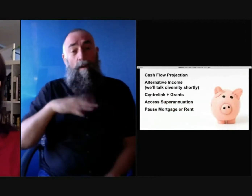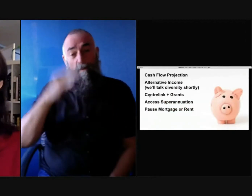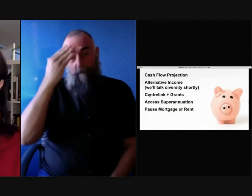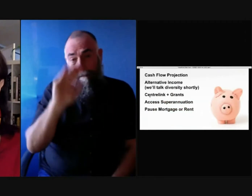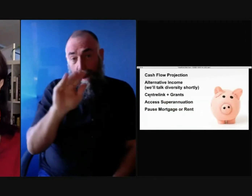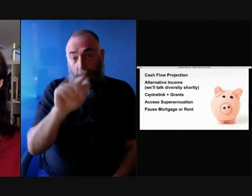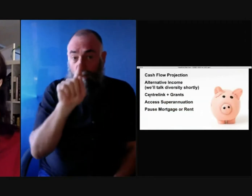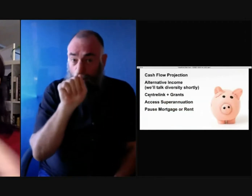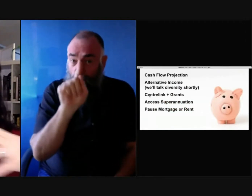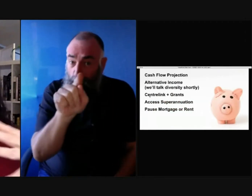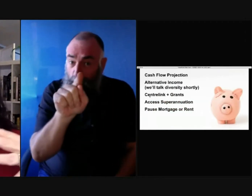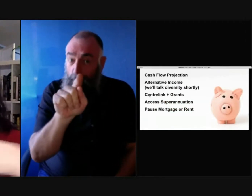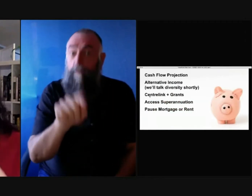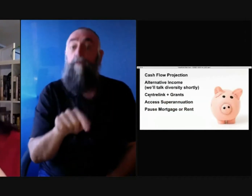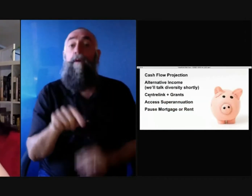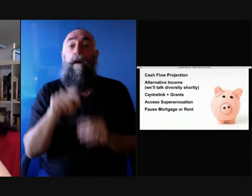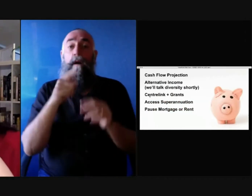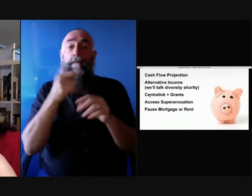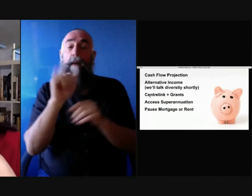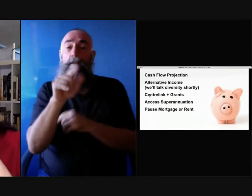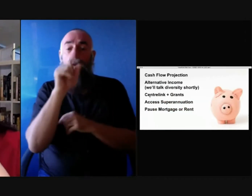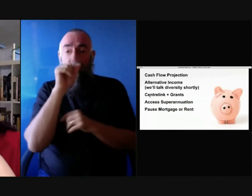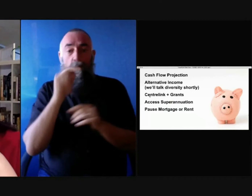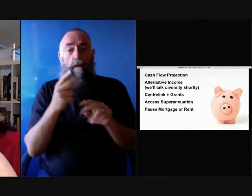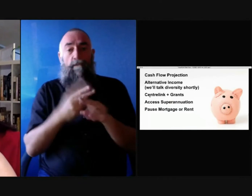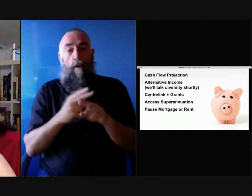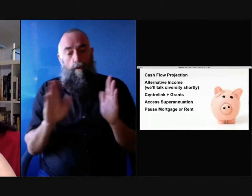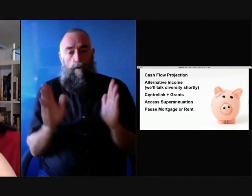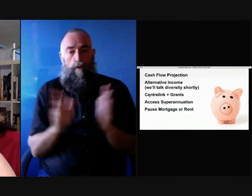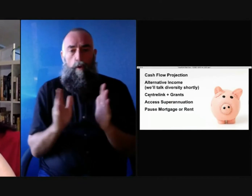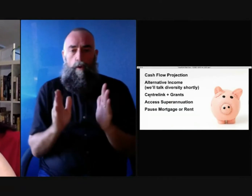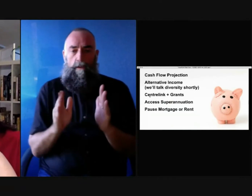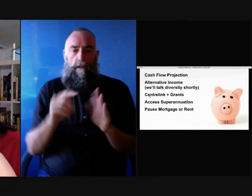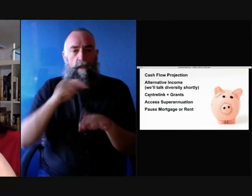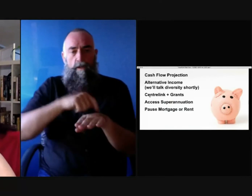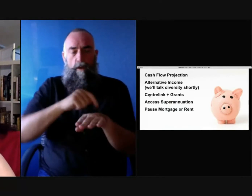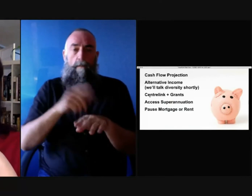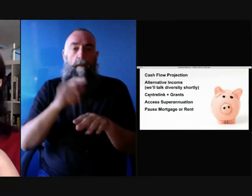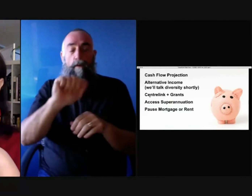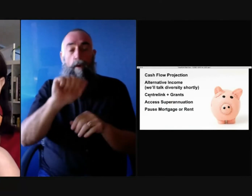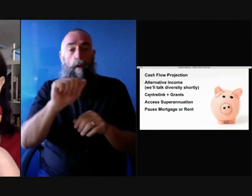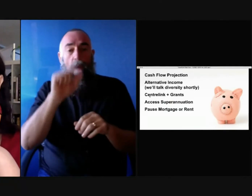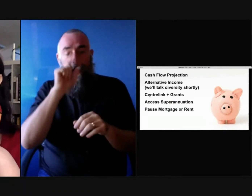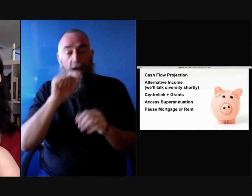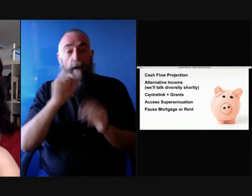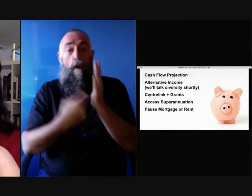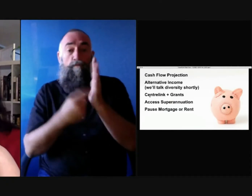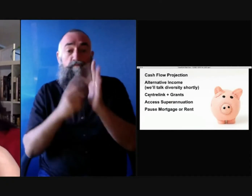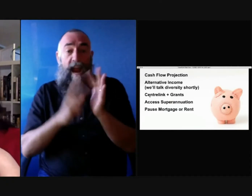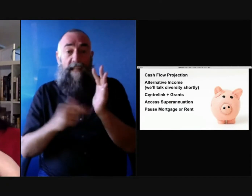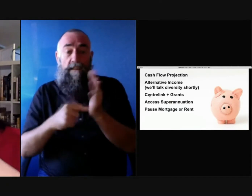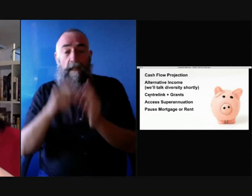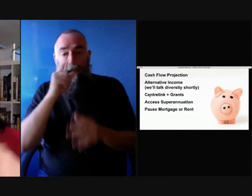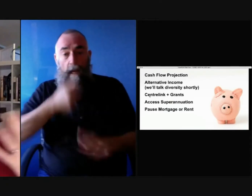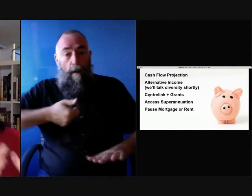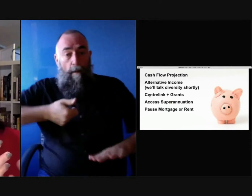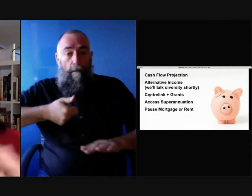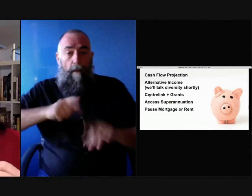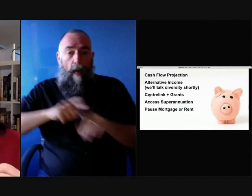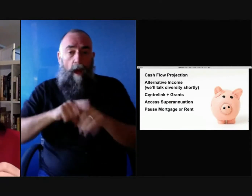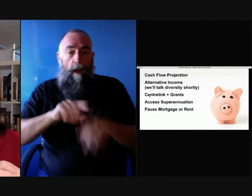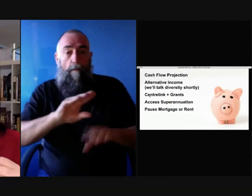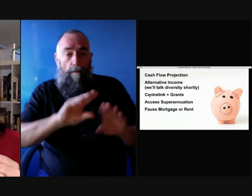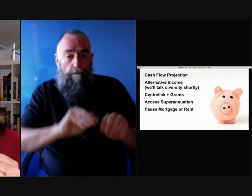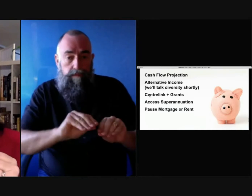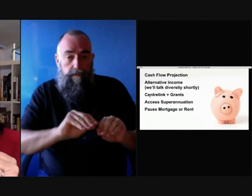the capacity to, for short-term survival, pause your mortgage or your rent. I know that now that's actually been released as